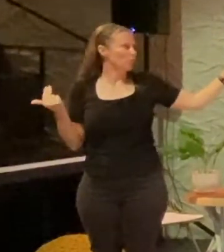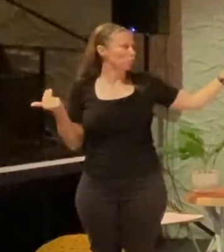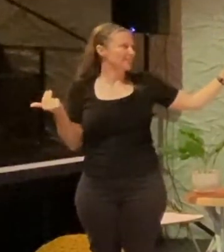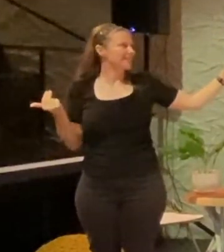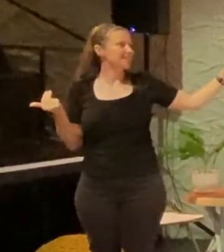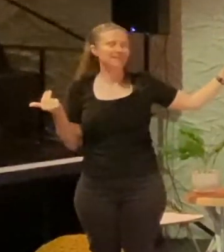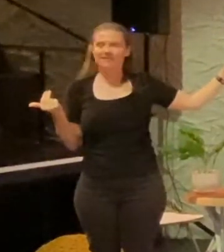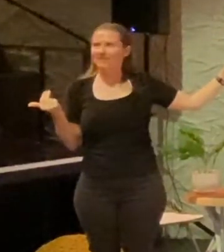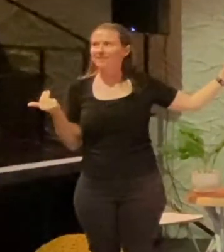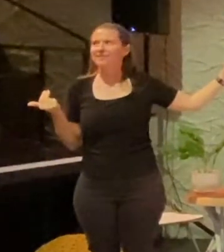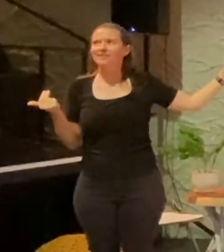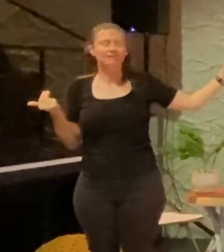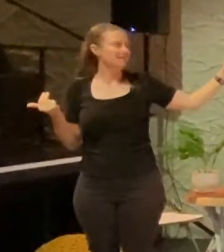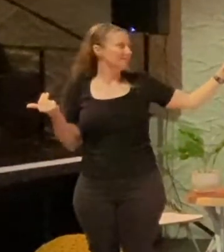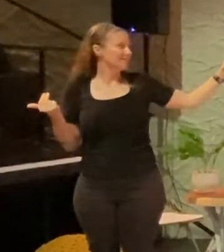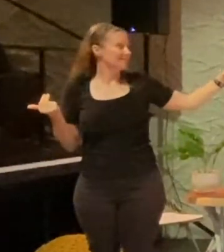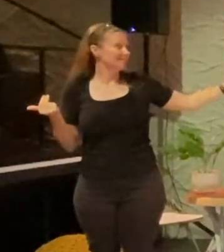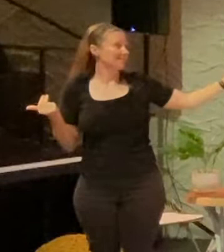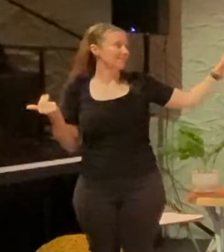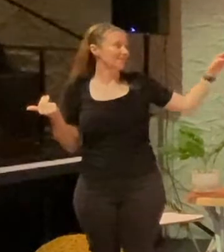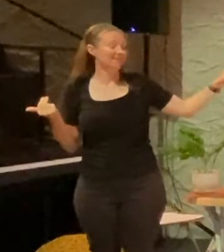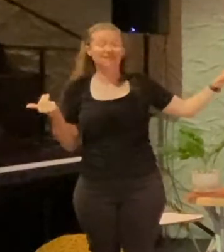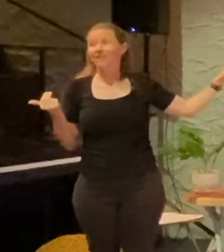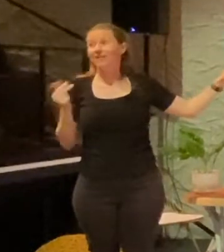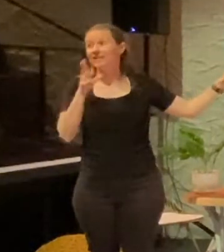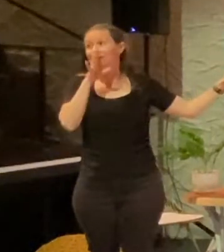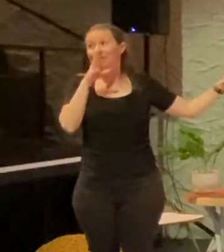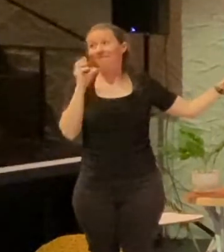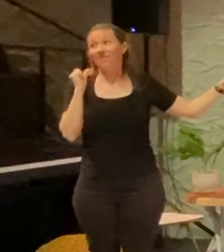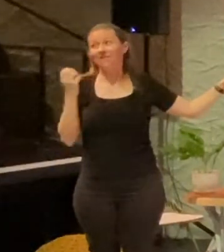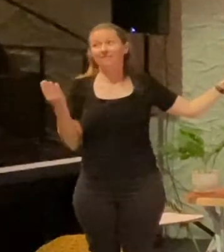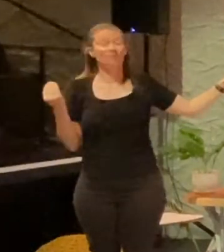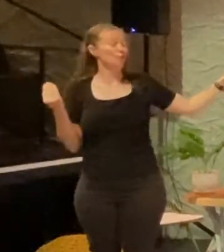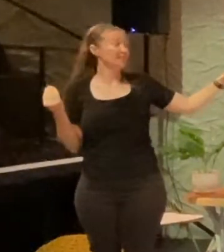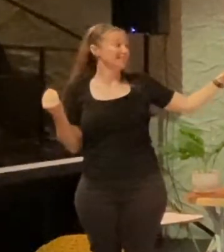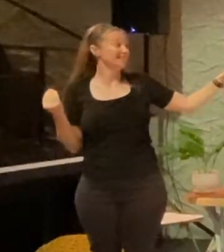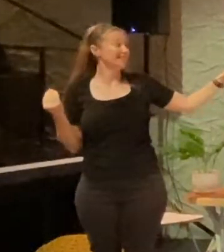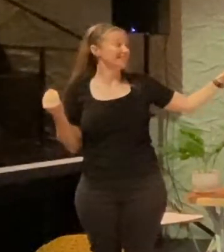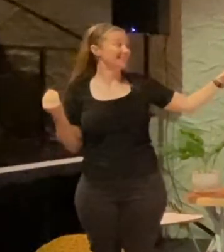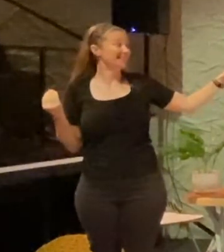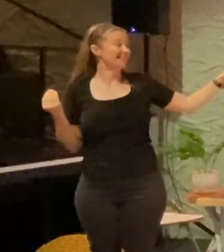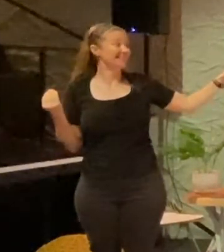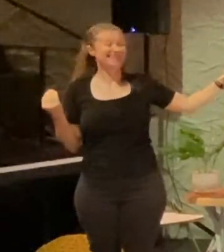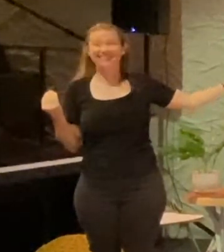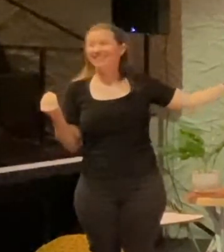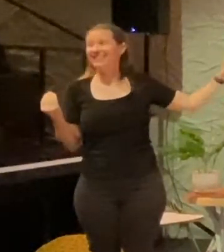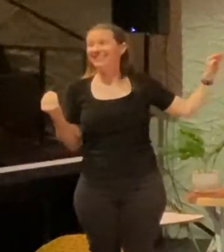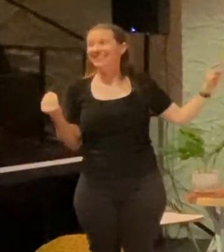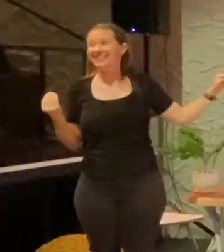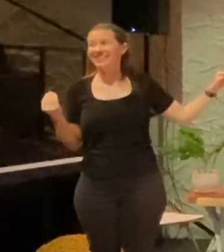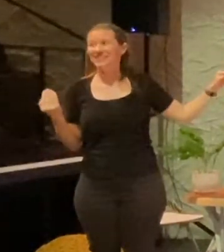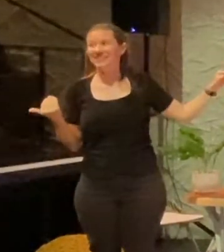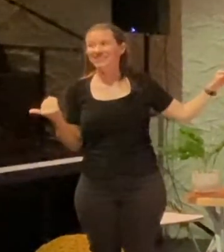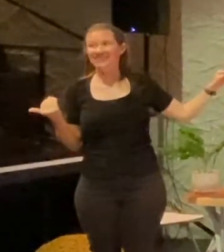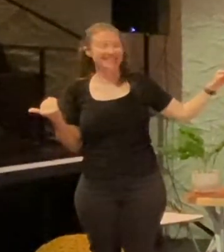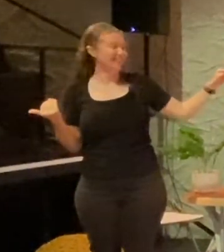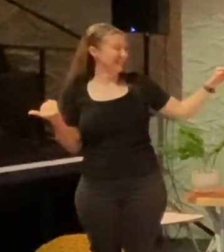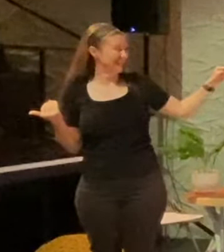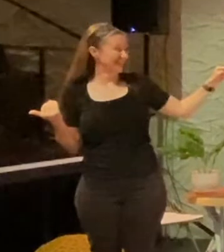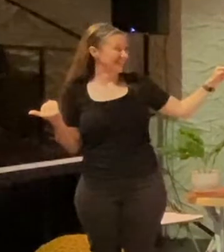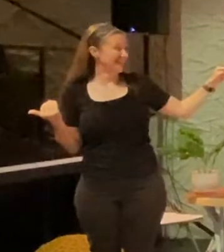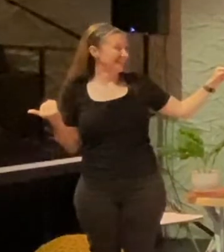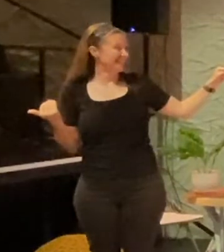of Abihud, Abihud, the father of Eliakim, Eliakim, the father of Azar, Azar, the father of Zadok, Zadok, the father of Akim, Akim, the